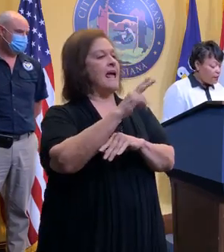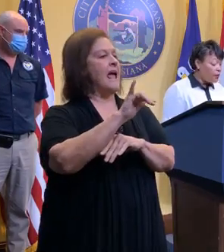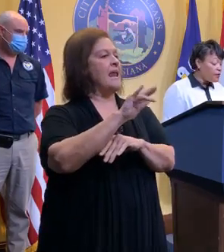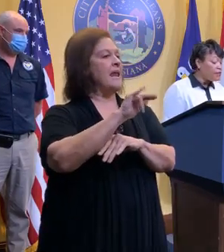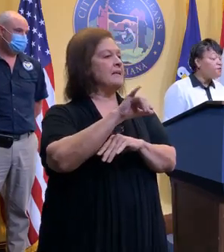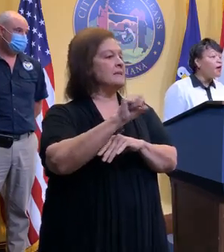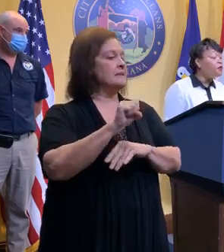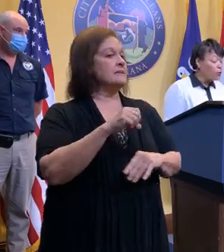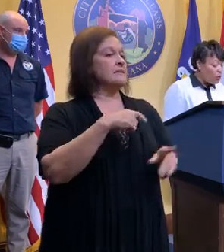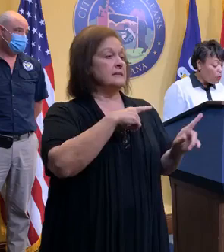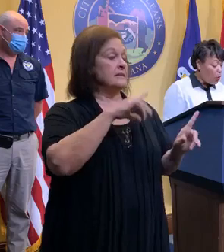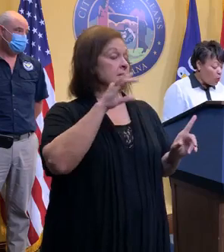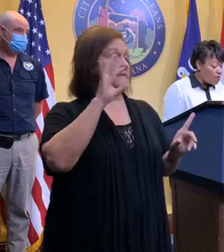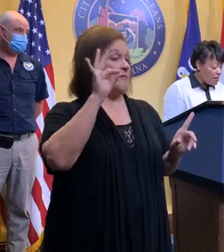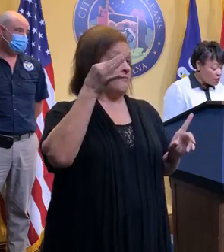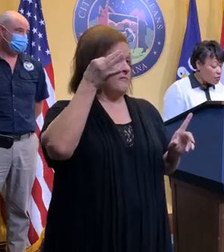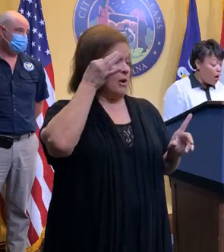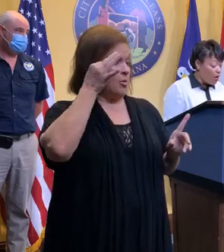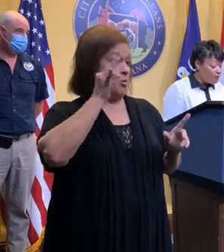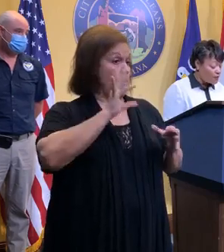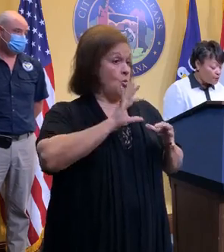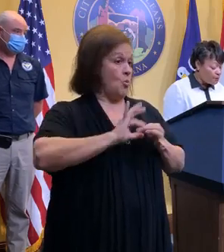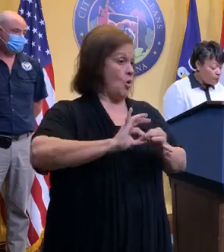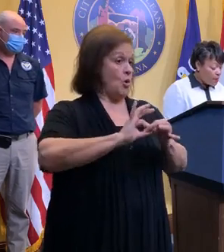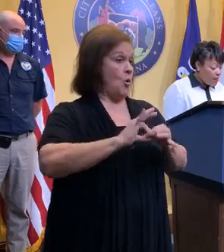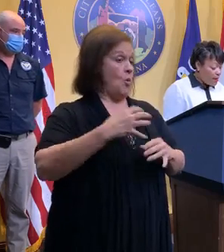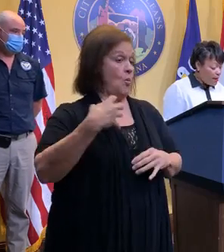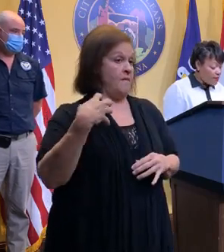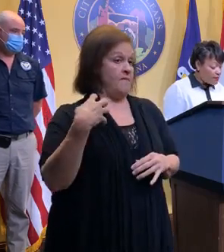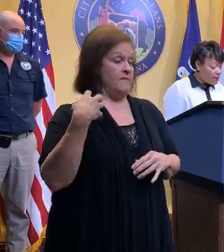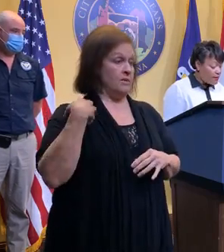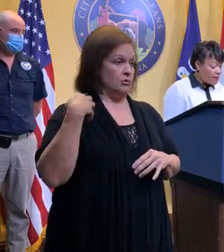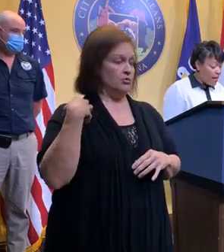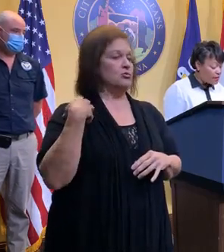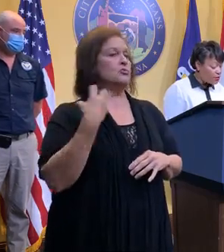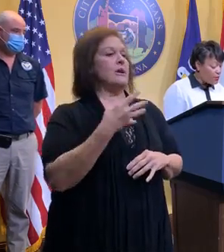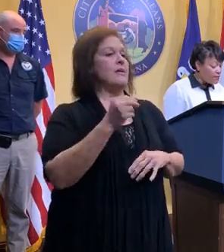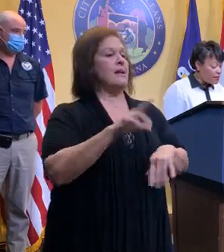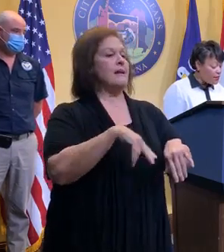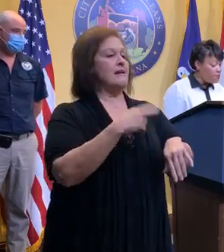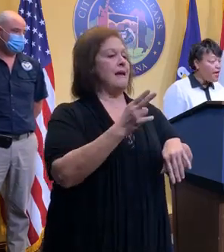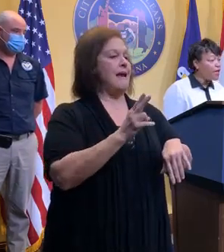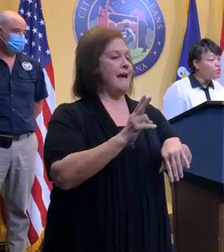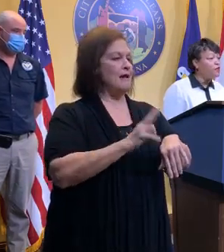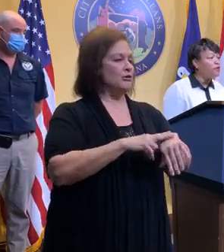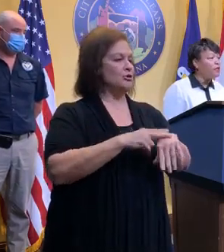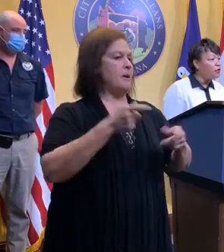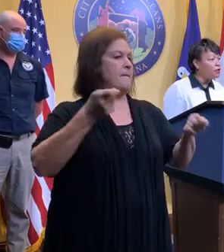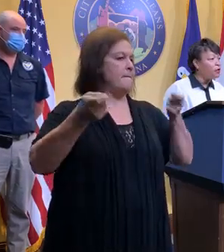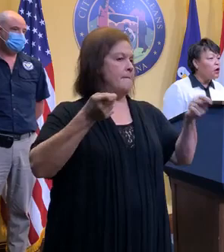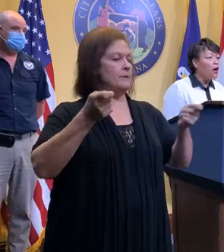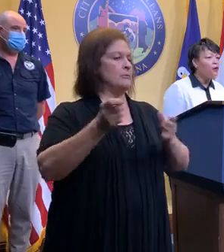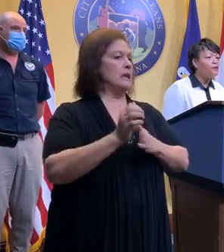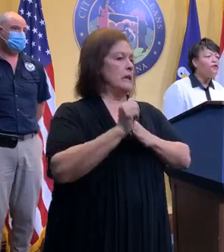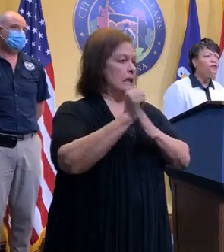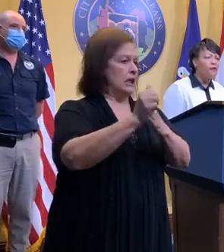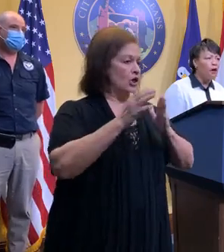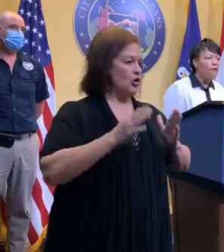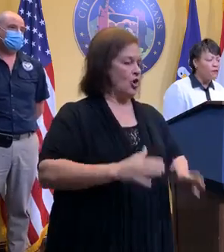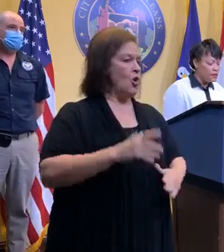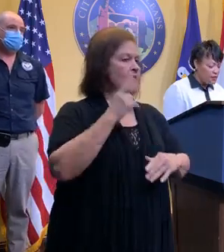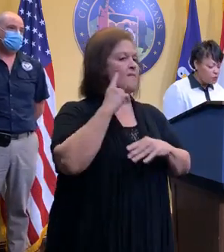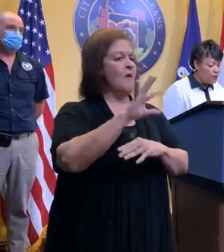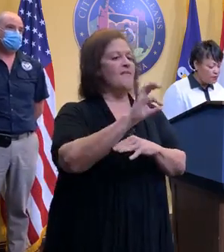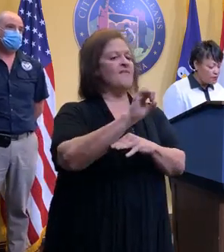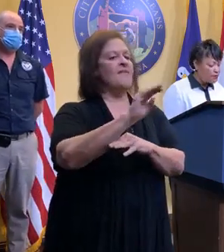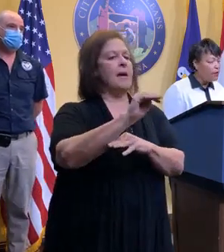the, he's the Federal Coordination Officer and the National Incident Management Leader for